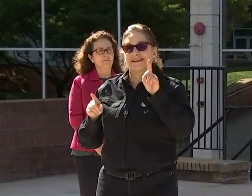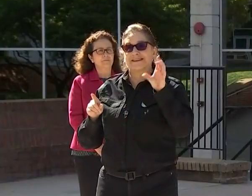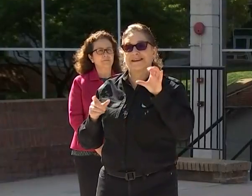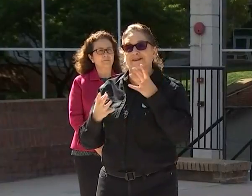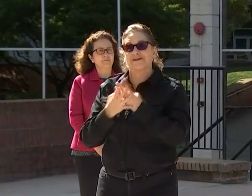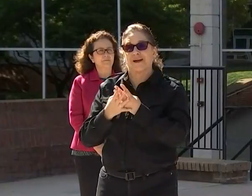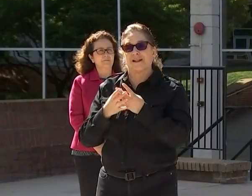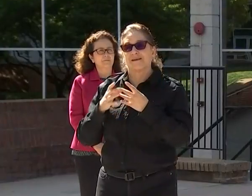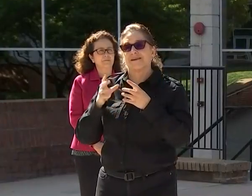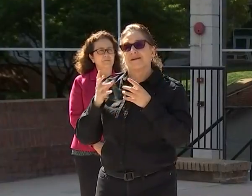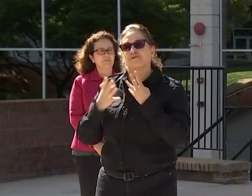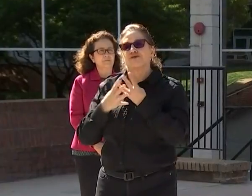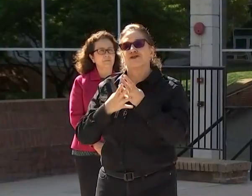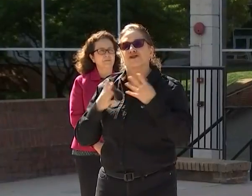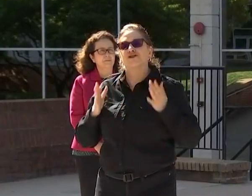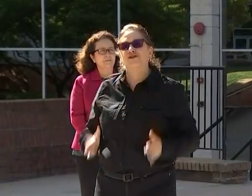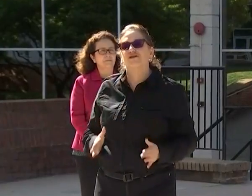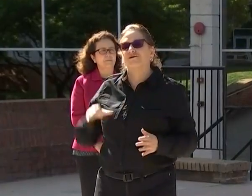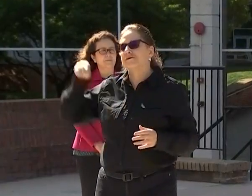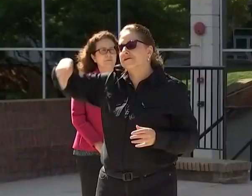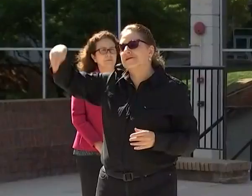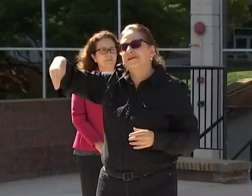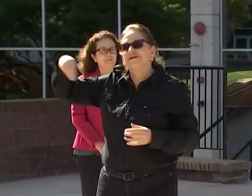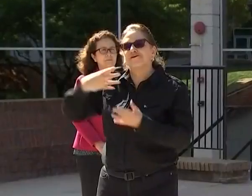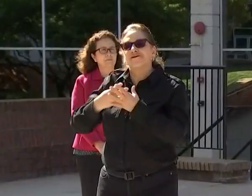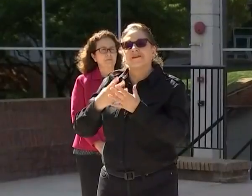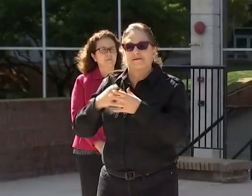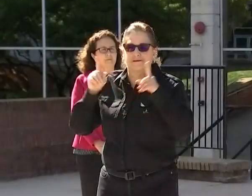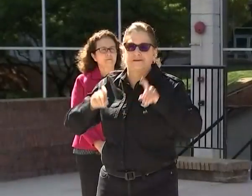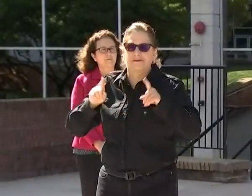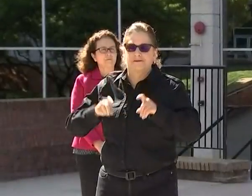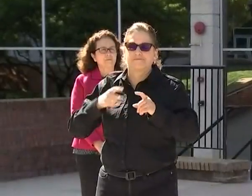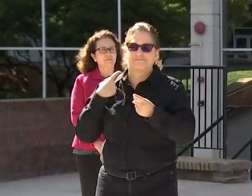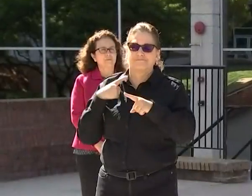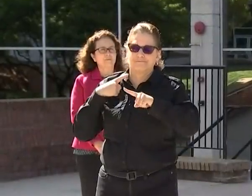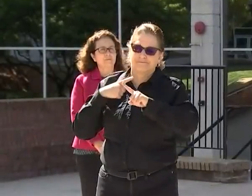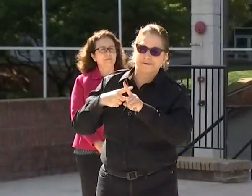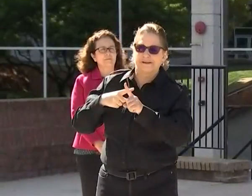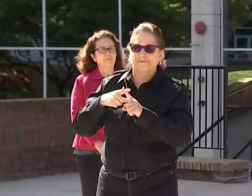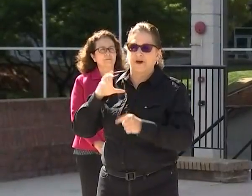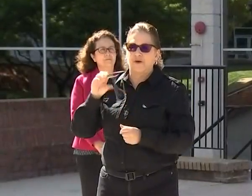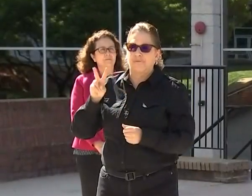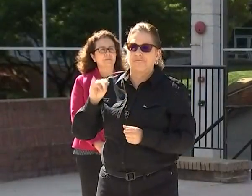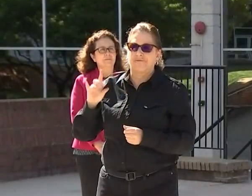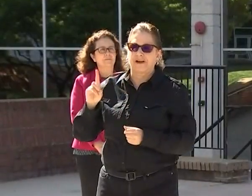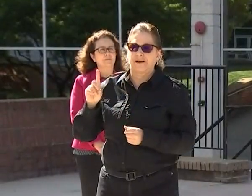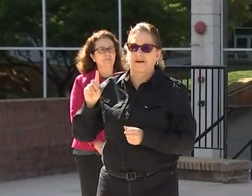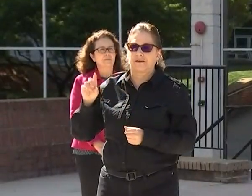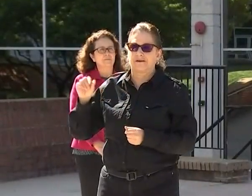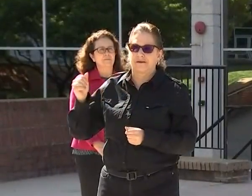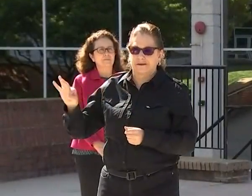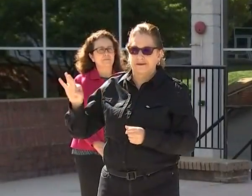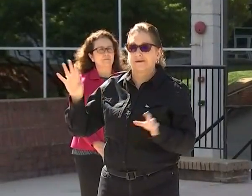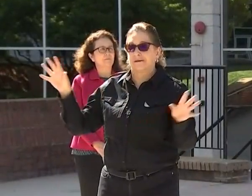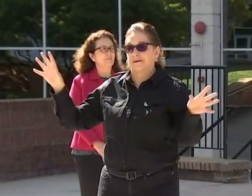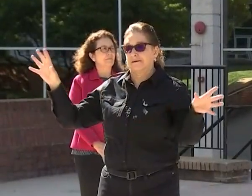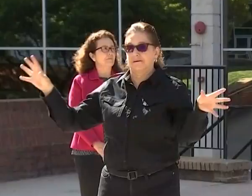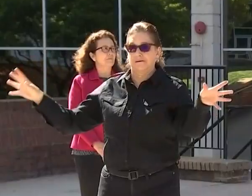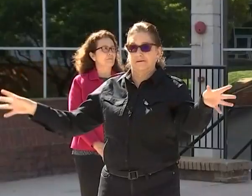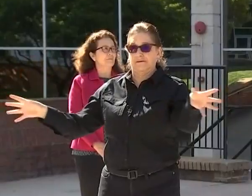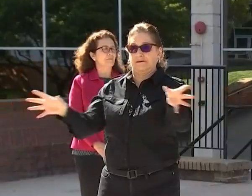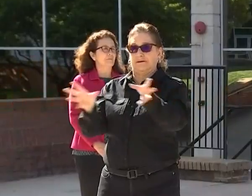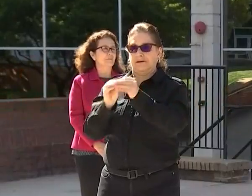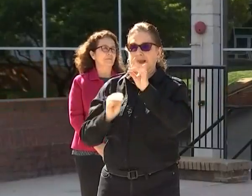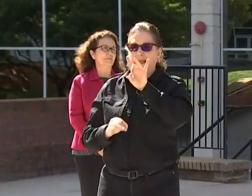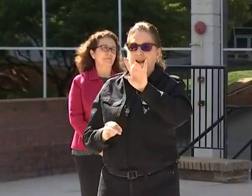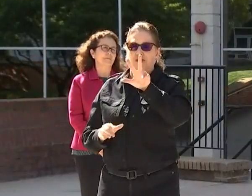for COVID-19. And they have 83 individuals who currently are in quarantine. Those quarantine numbers